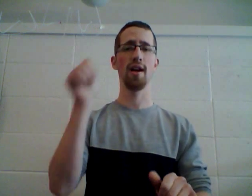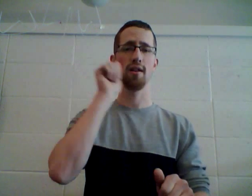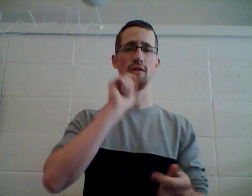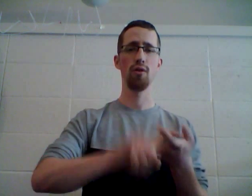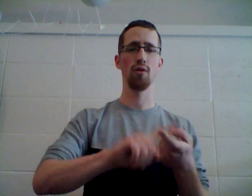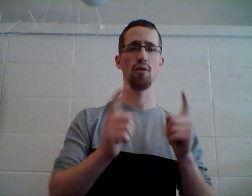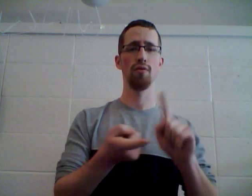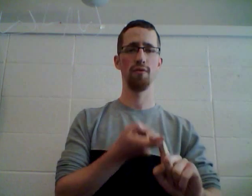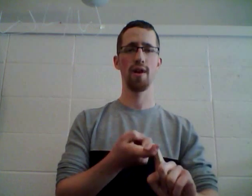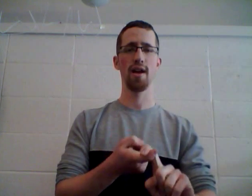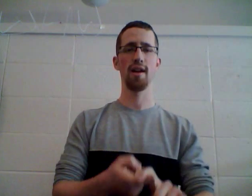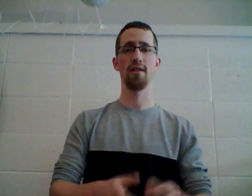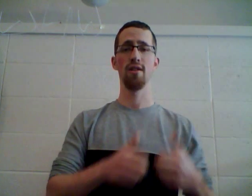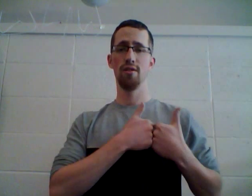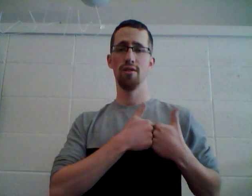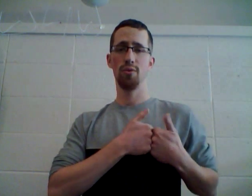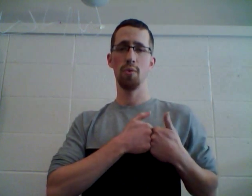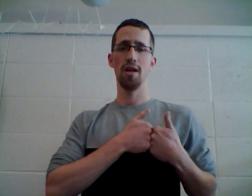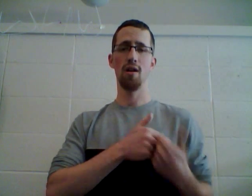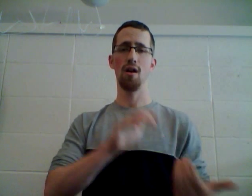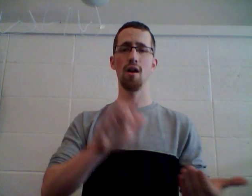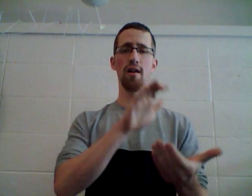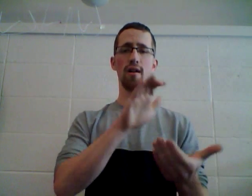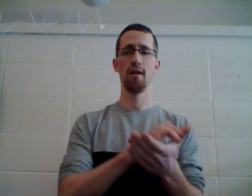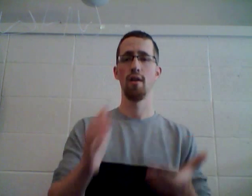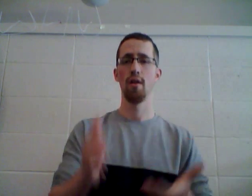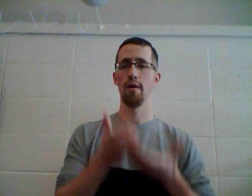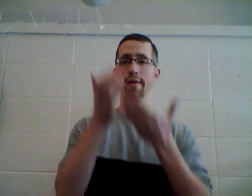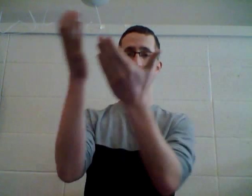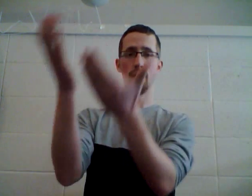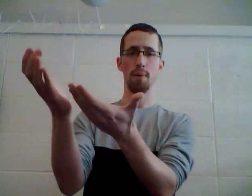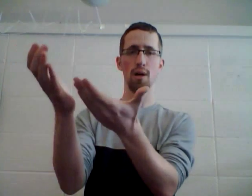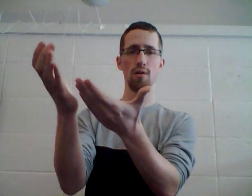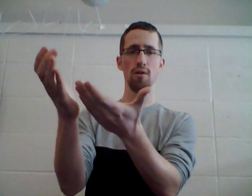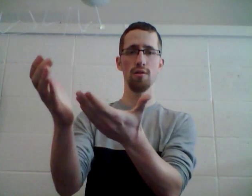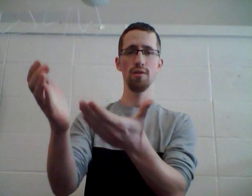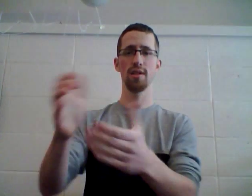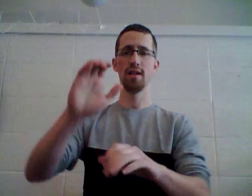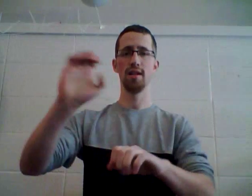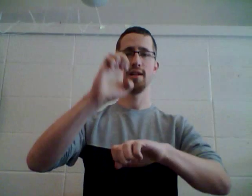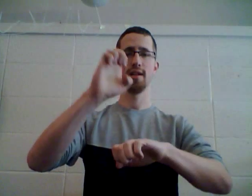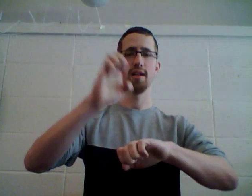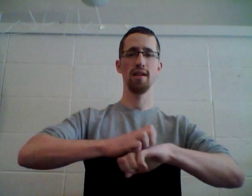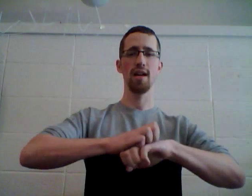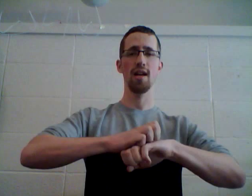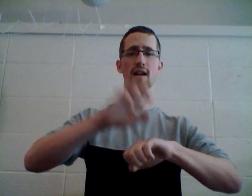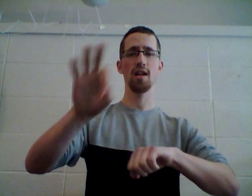boyfriend, girlfriend, sweetheart, propose,